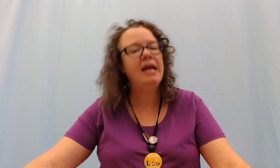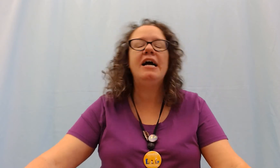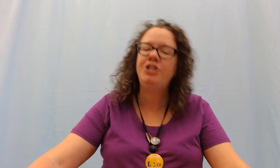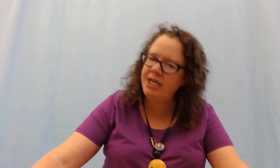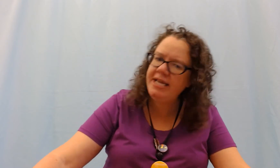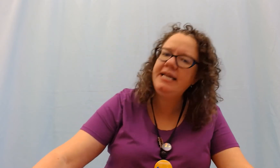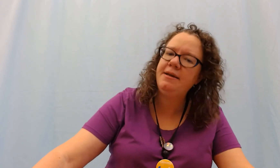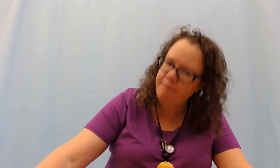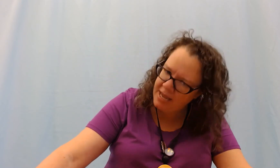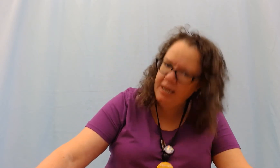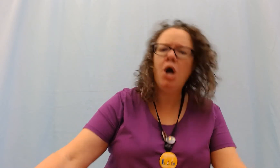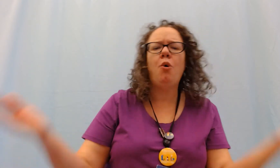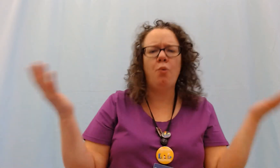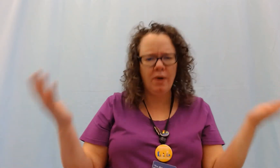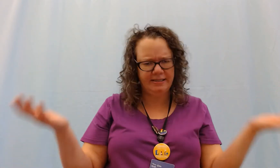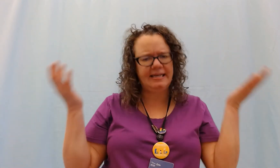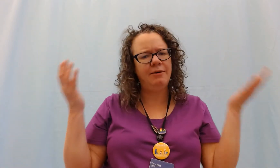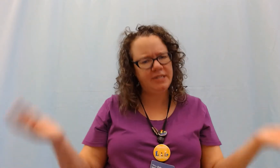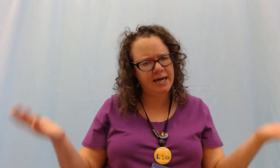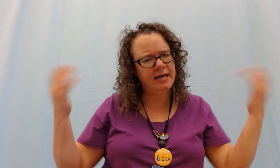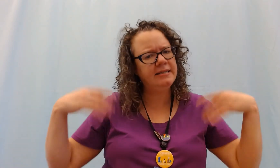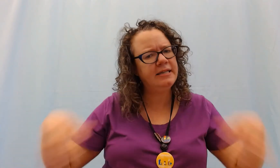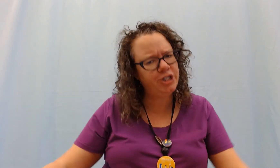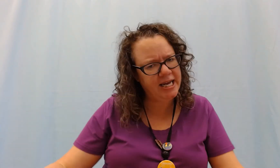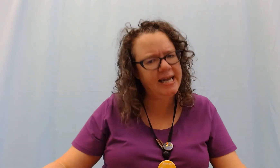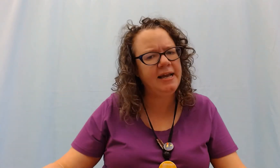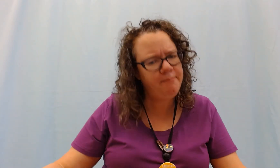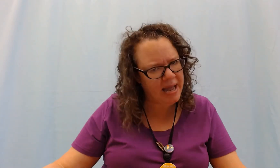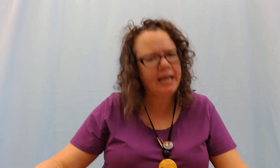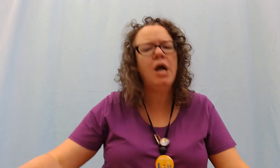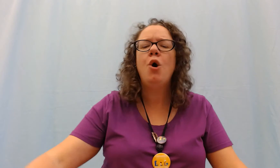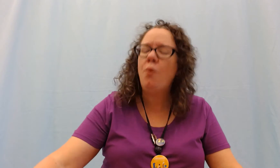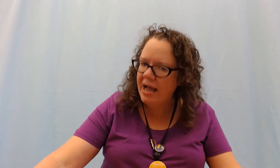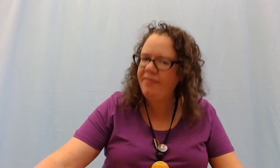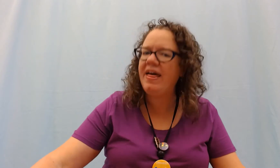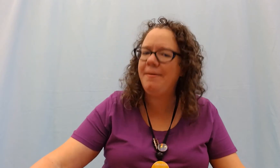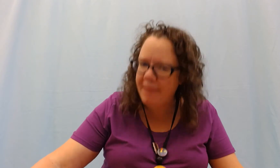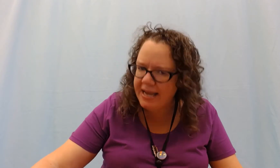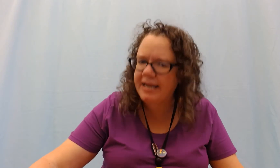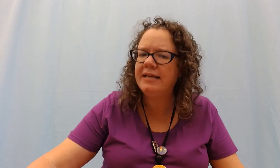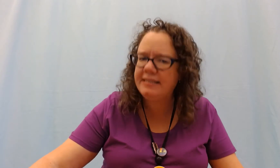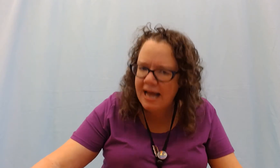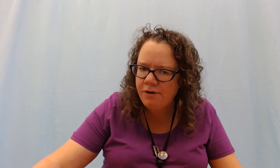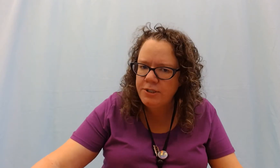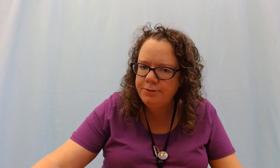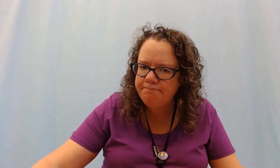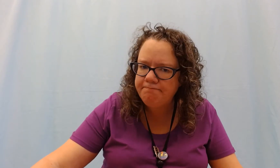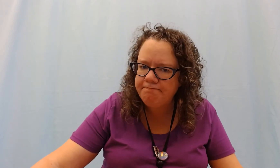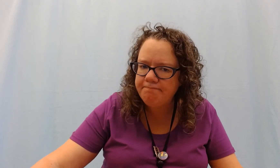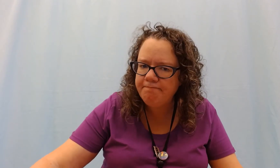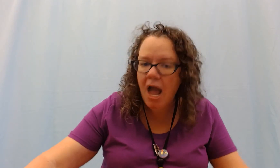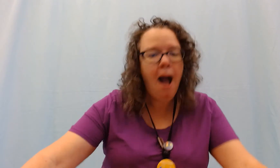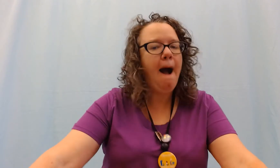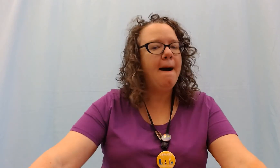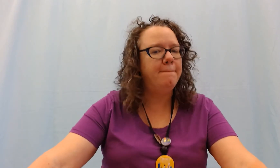a sheep make. What sound does a sheep make when they make a sound?